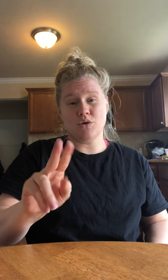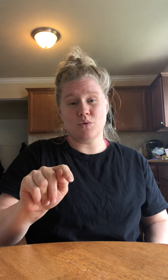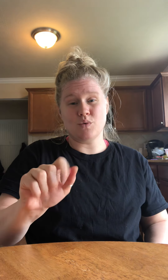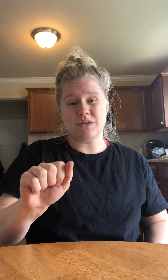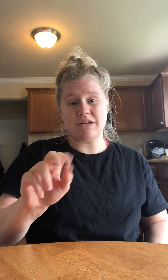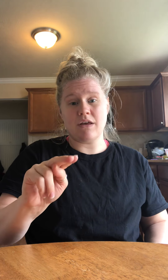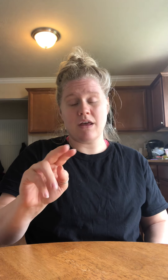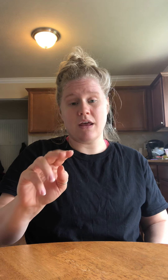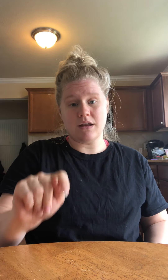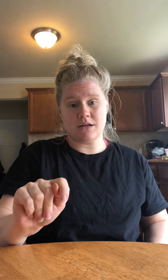Ooh.